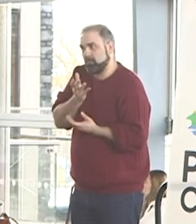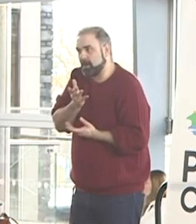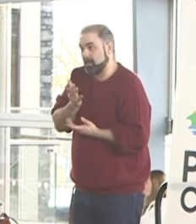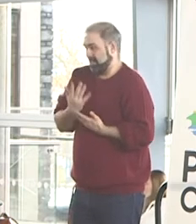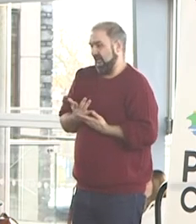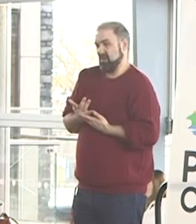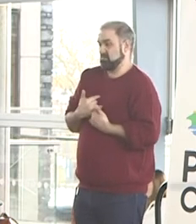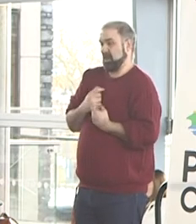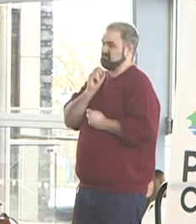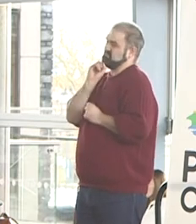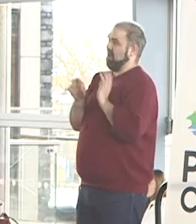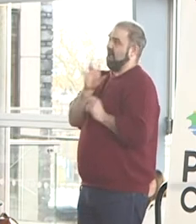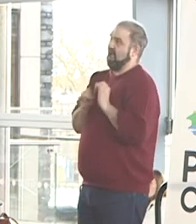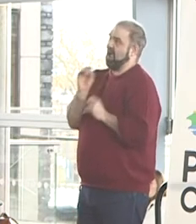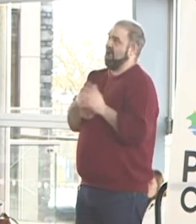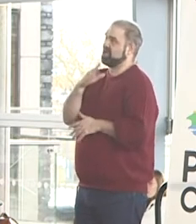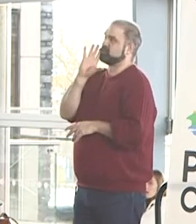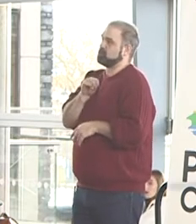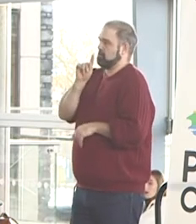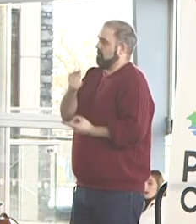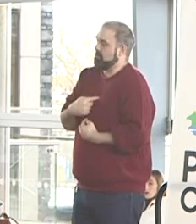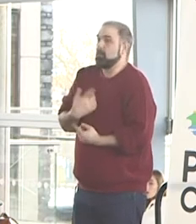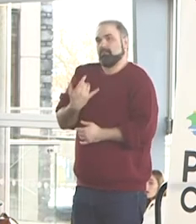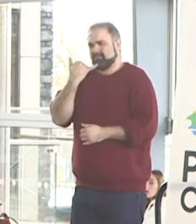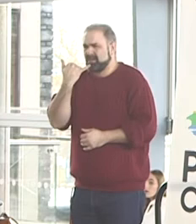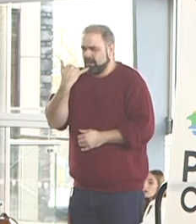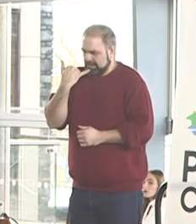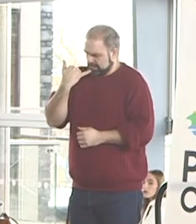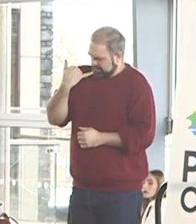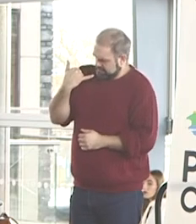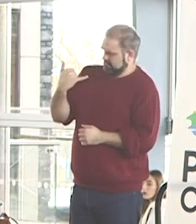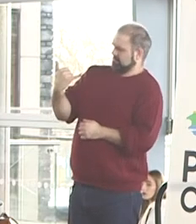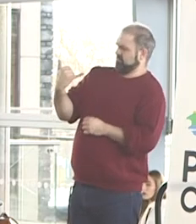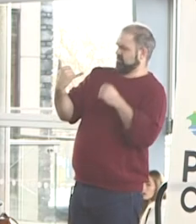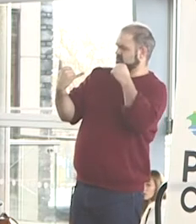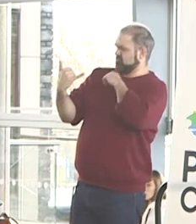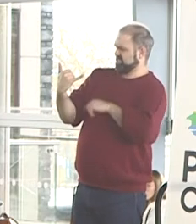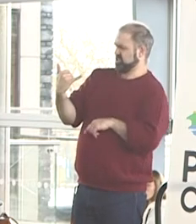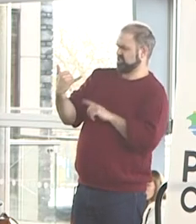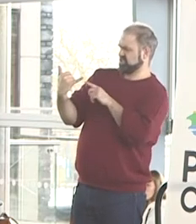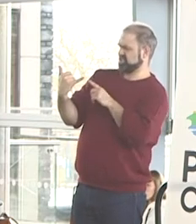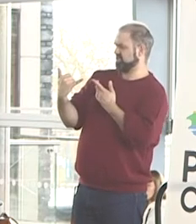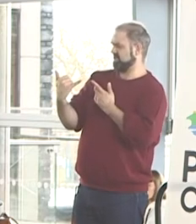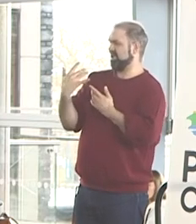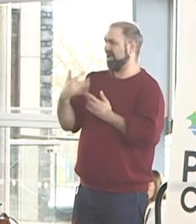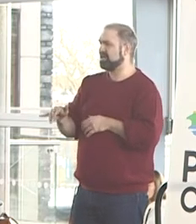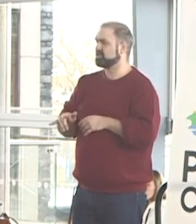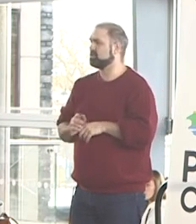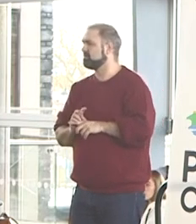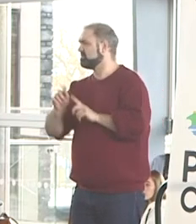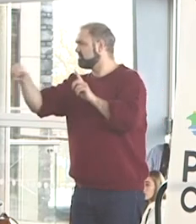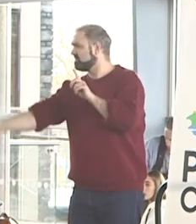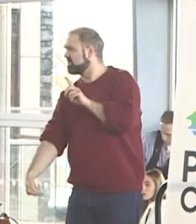But the first time I phoned, I was too scared to talk, and you know, phones used to be a strange thing. They were on the stairs. You had to make an effort to go and make a phone